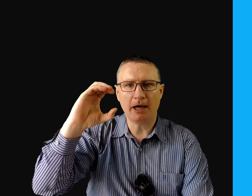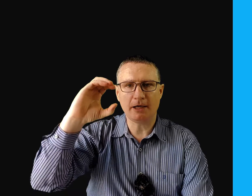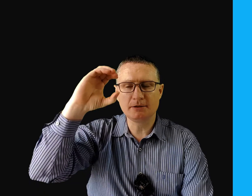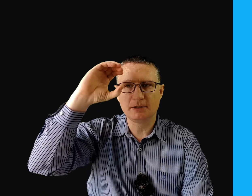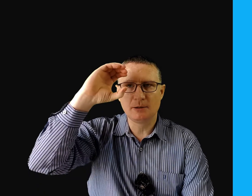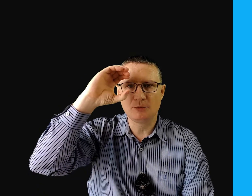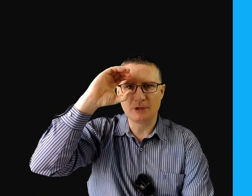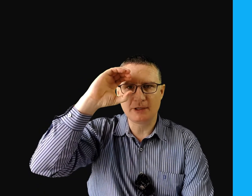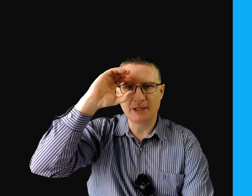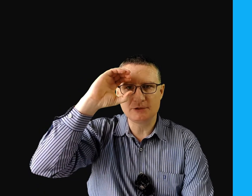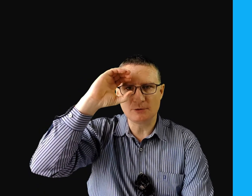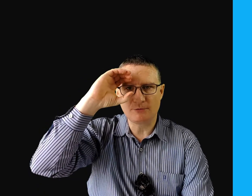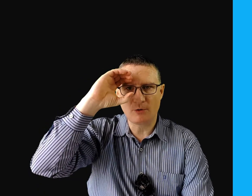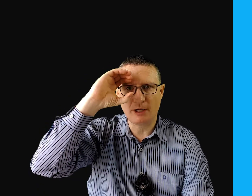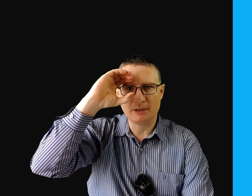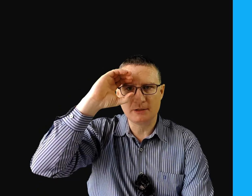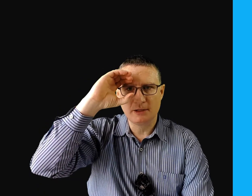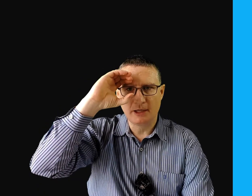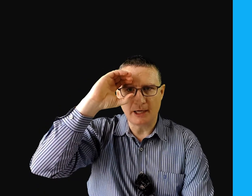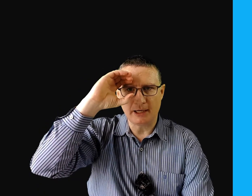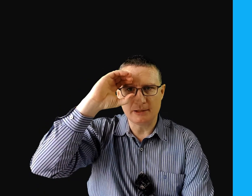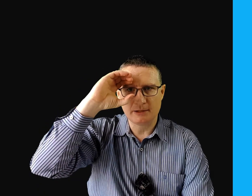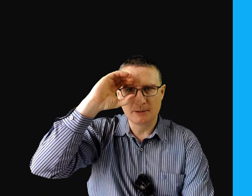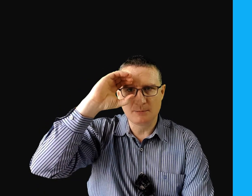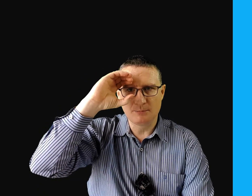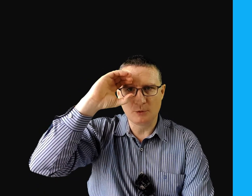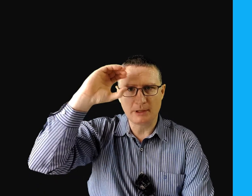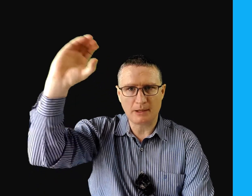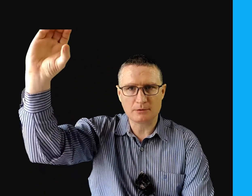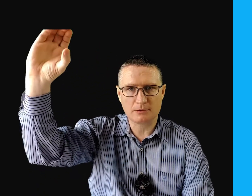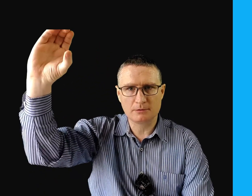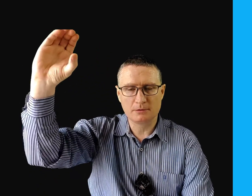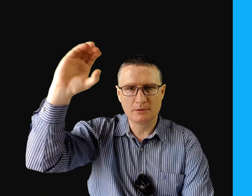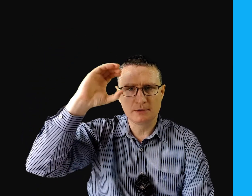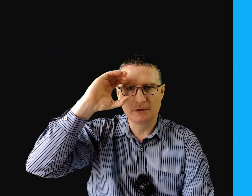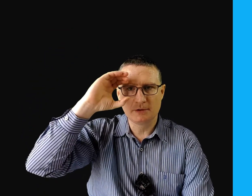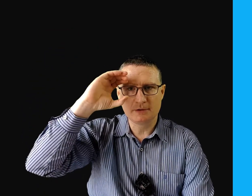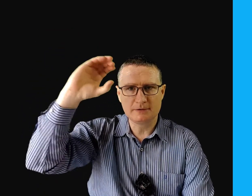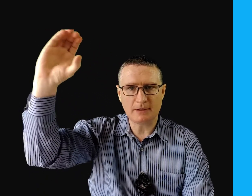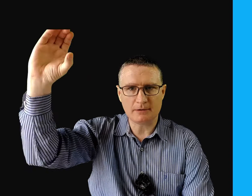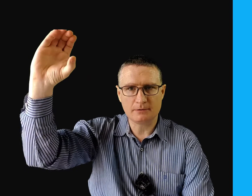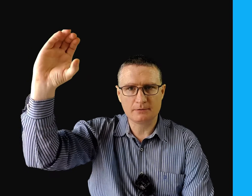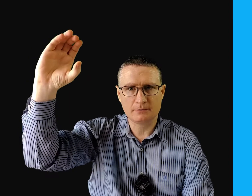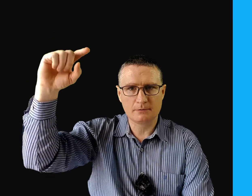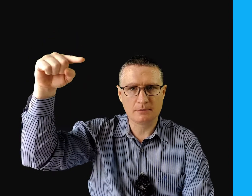and put it against your forehead and pull it out. Sun.